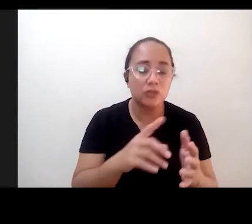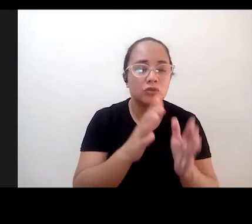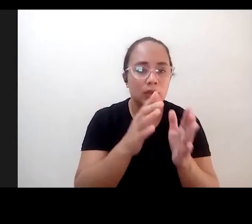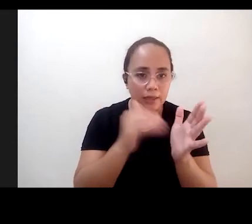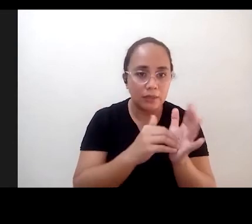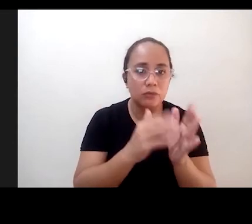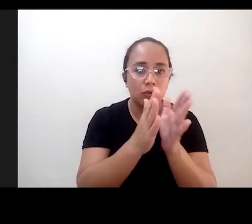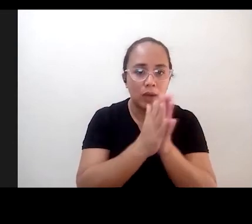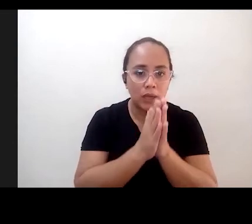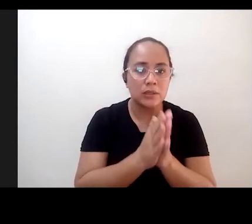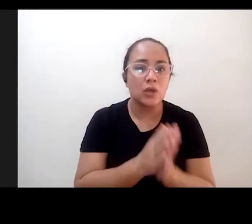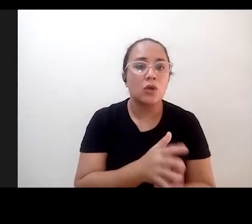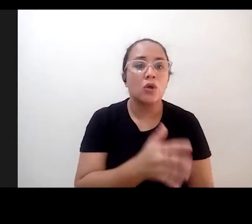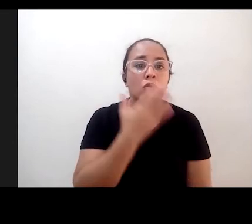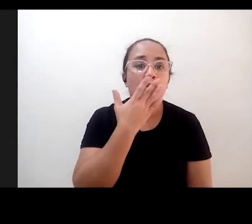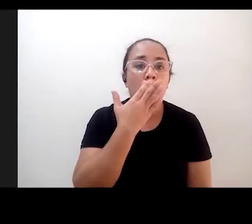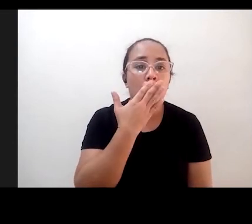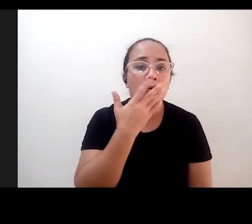colors, what?